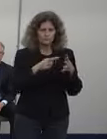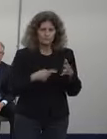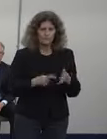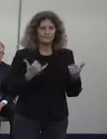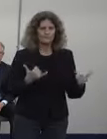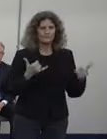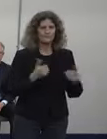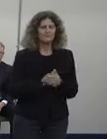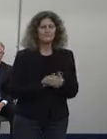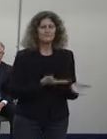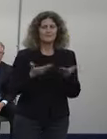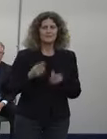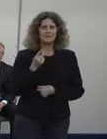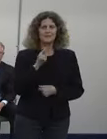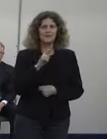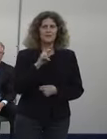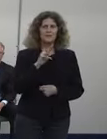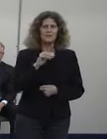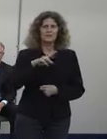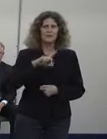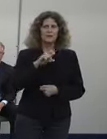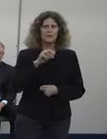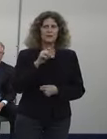point, Dr. Mullendore will provide an update.